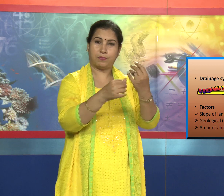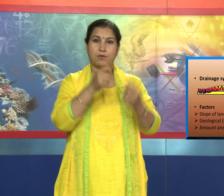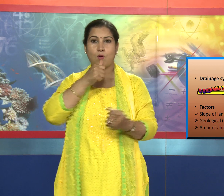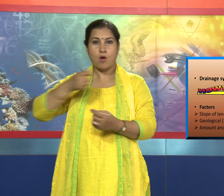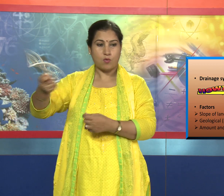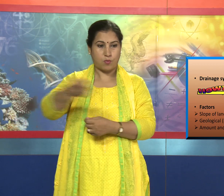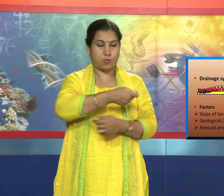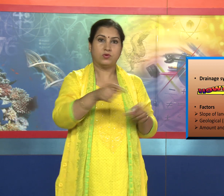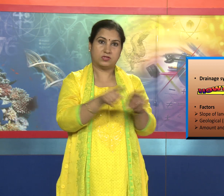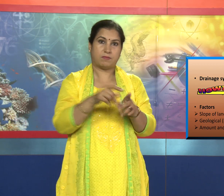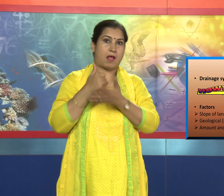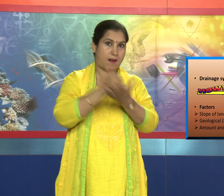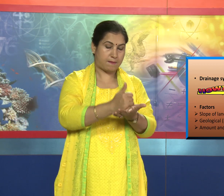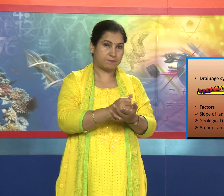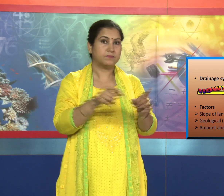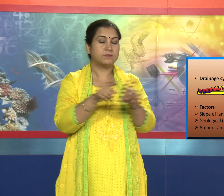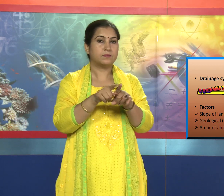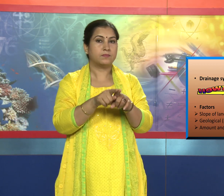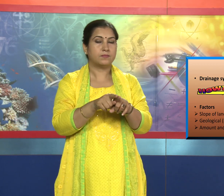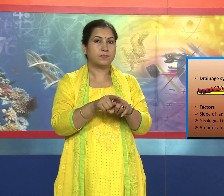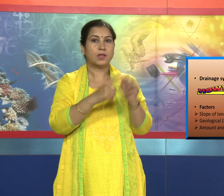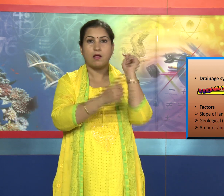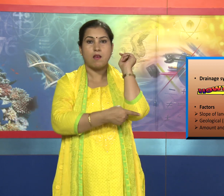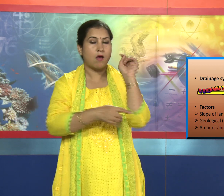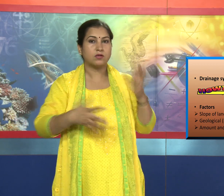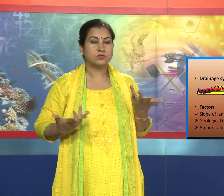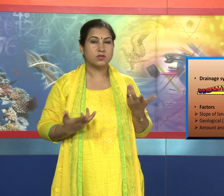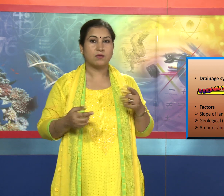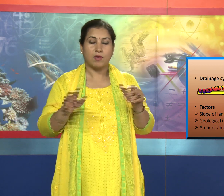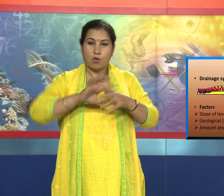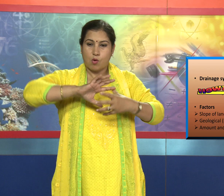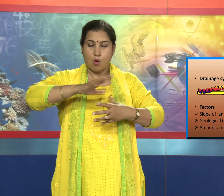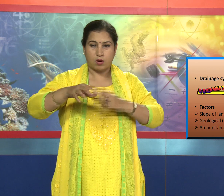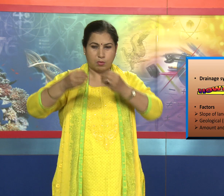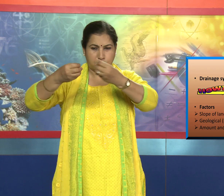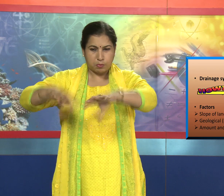And lastly, is maintaining the underground water level of a region.